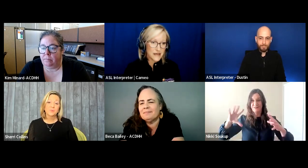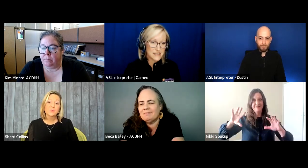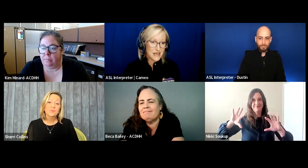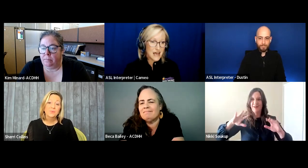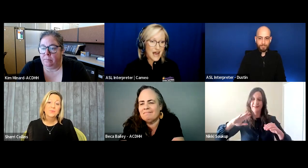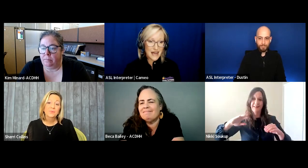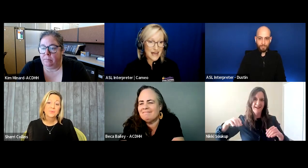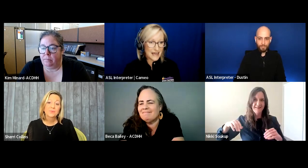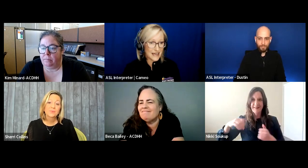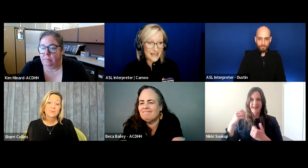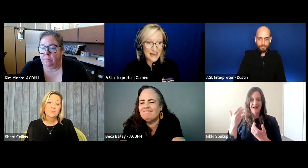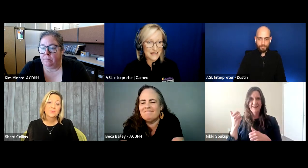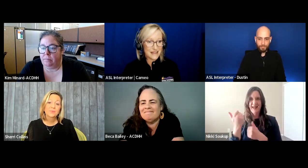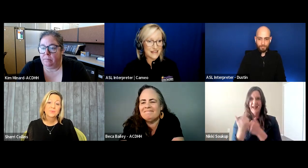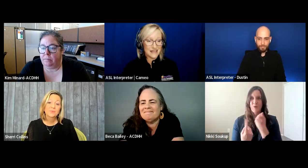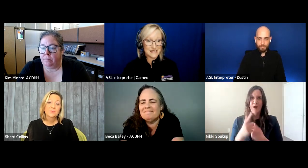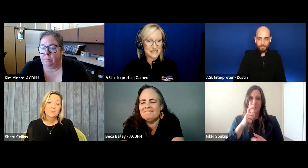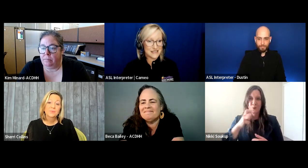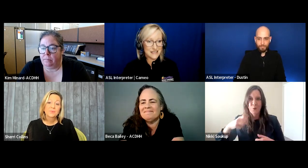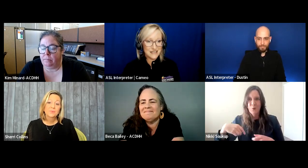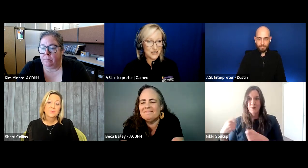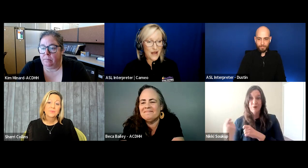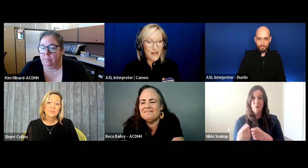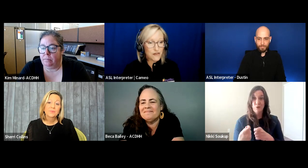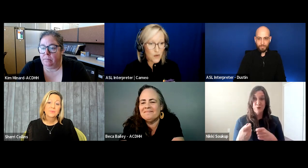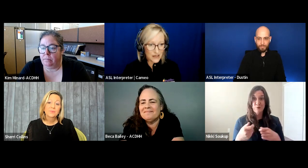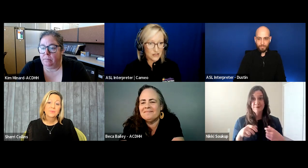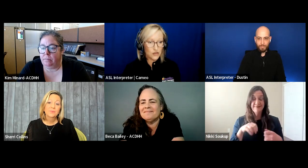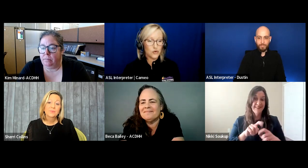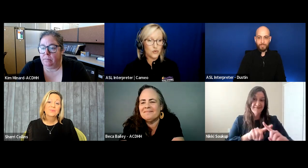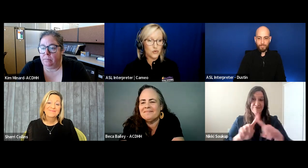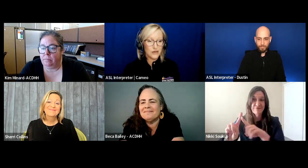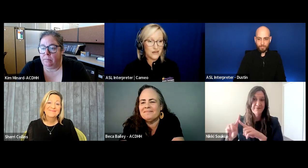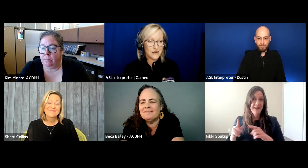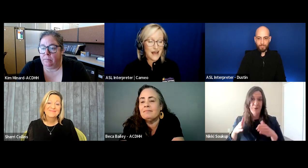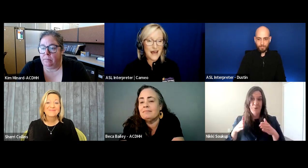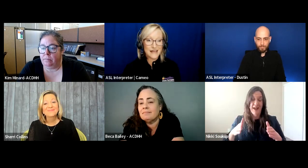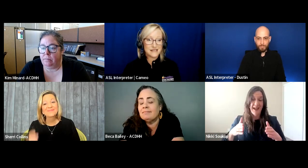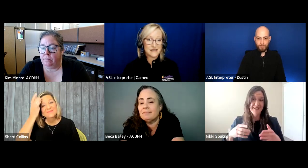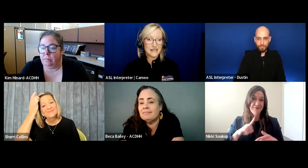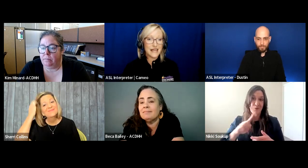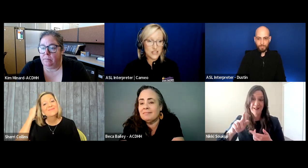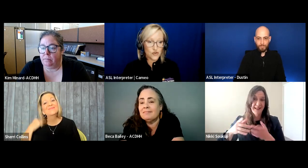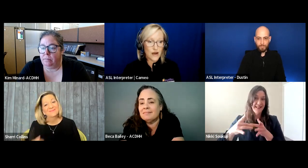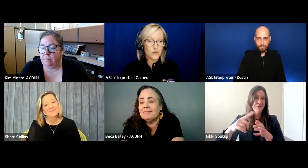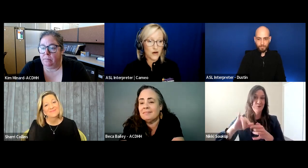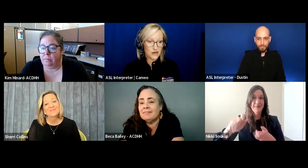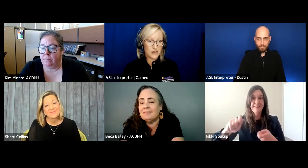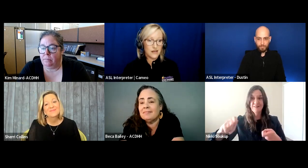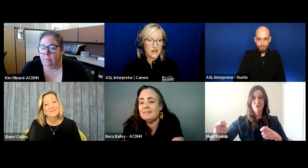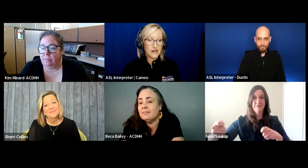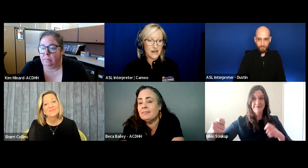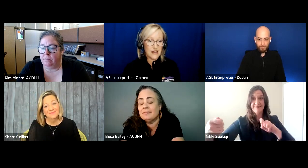perspective. But I think that it's, everyone who has laid this